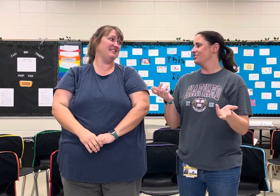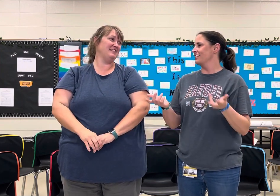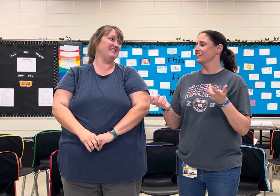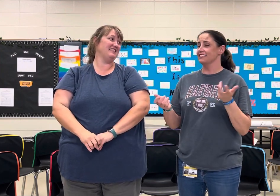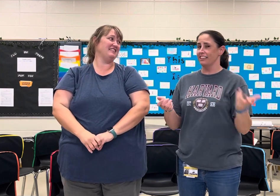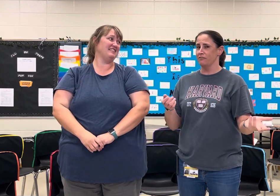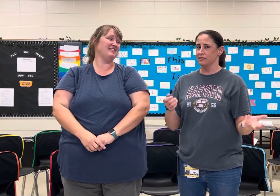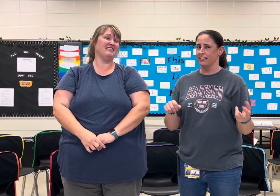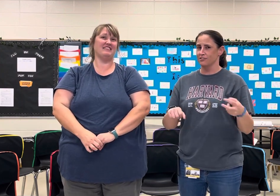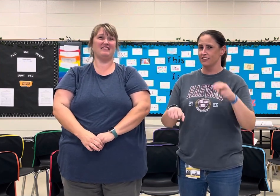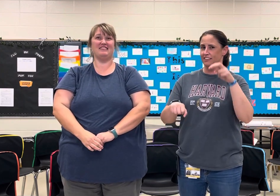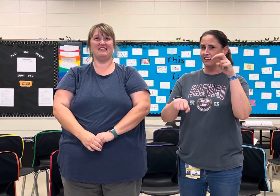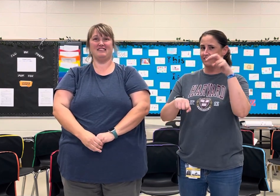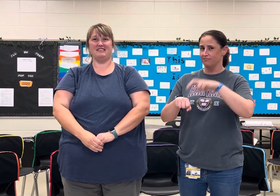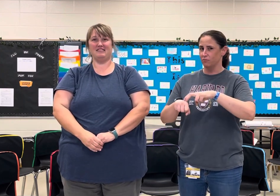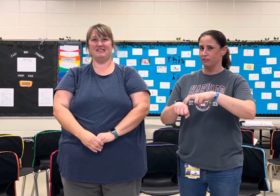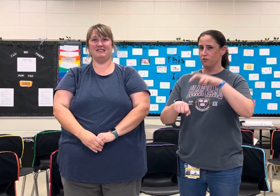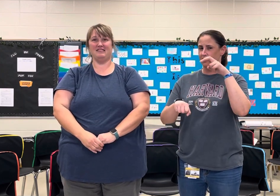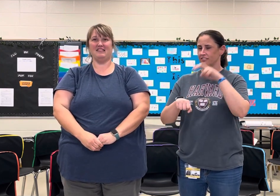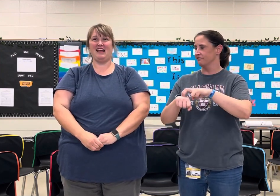checking to see if a potato's done, like with a fork.